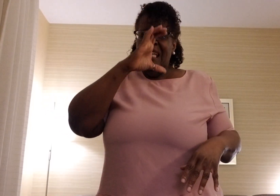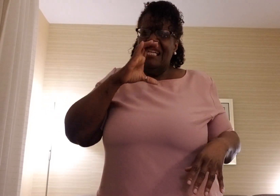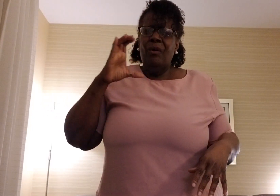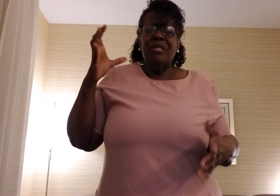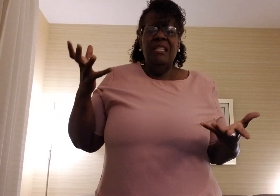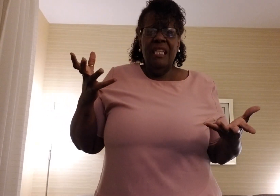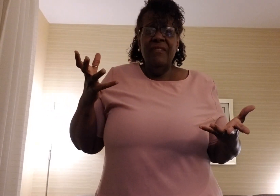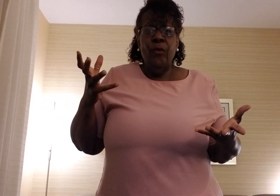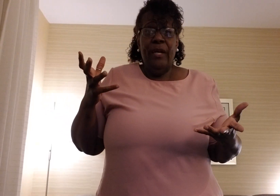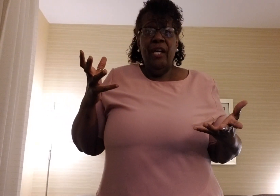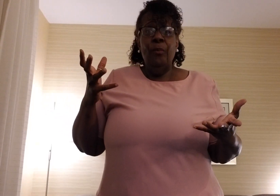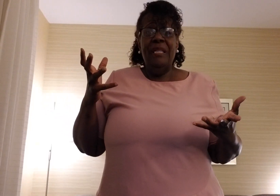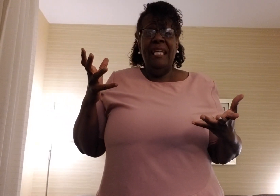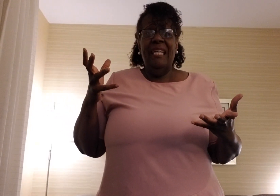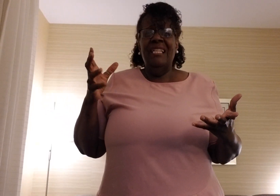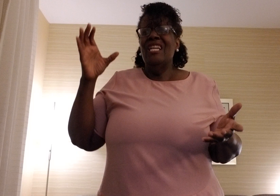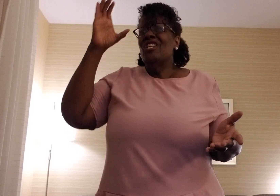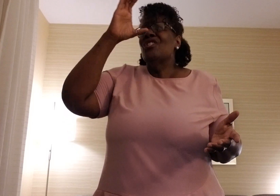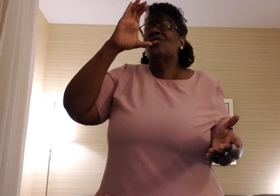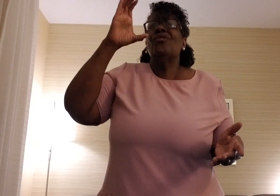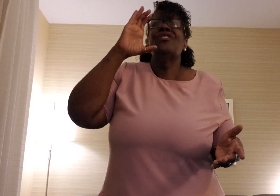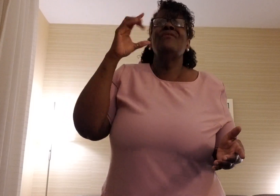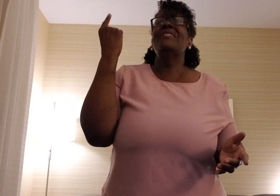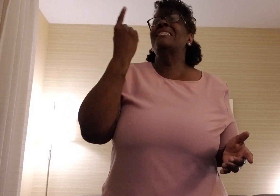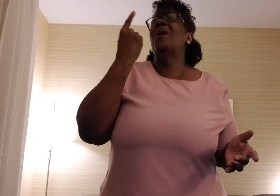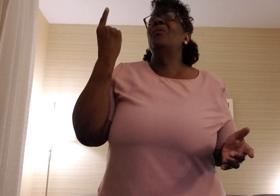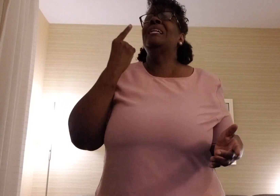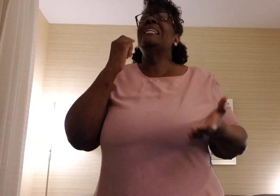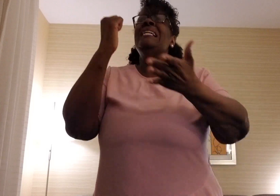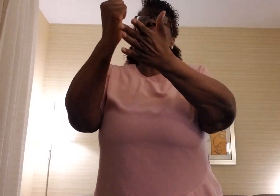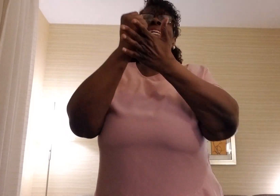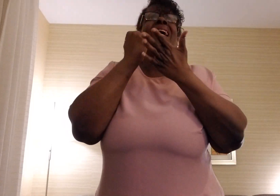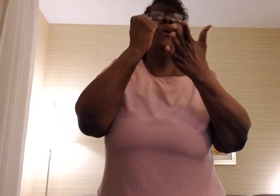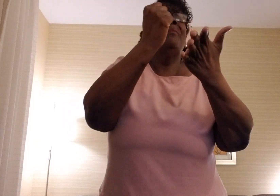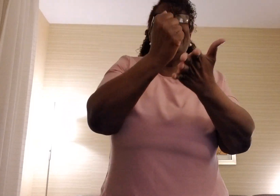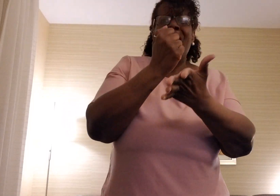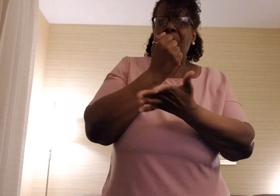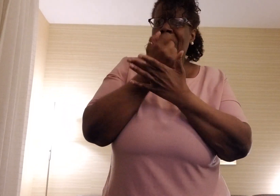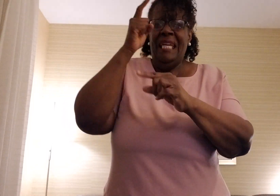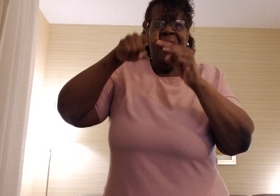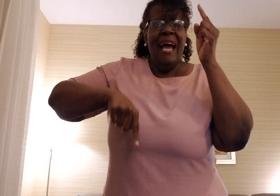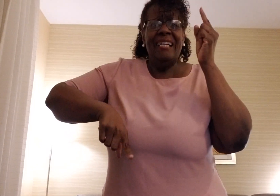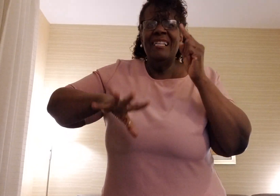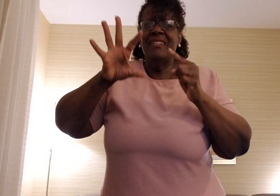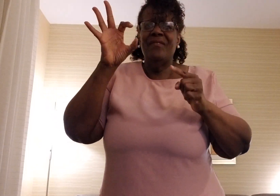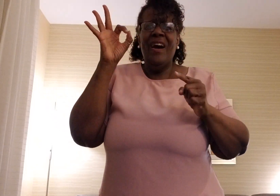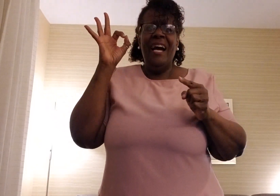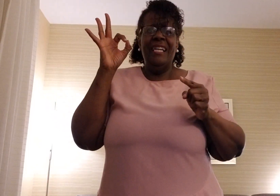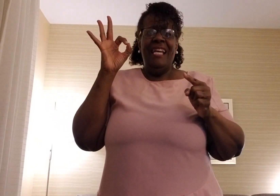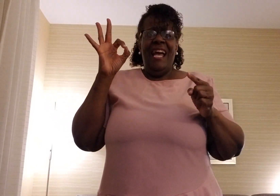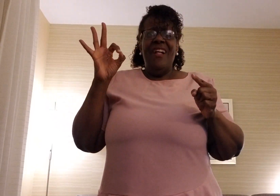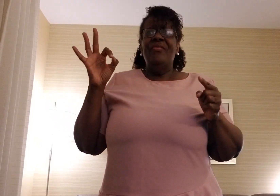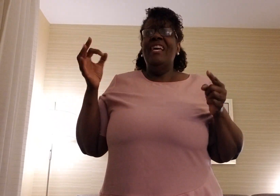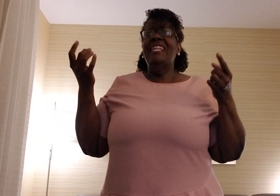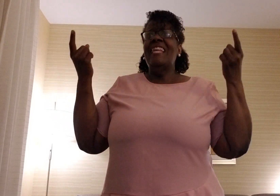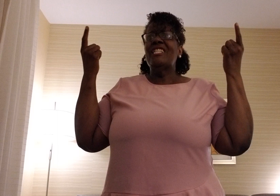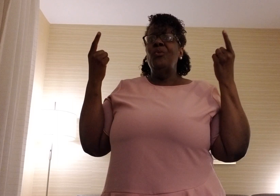And I was looking for a helping hand, searching for someone to help me. I couldn't find. Then that's when